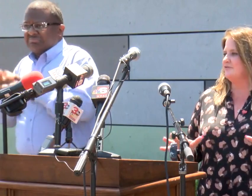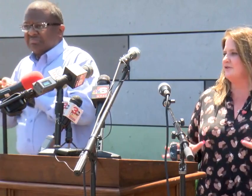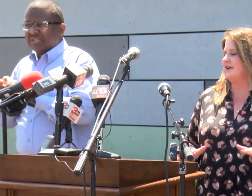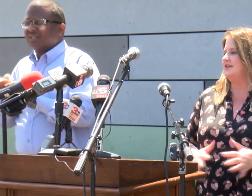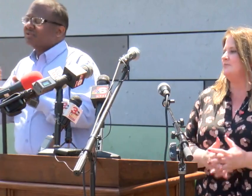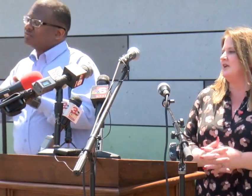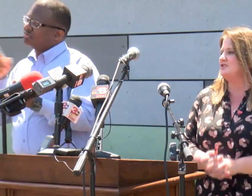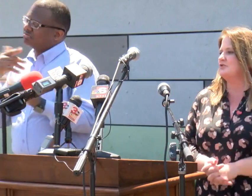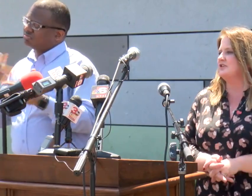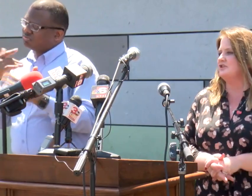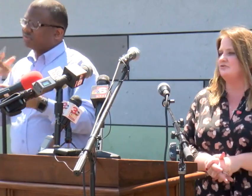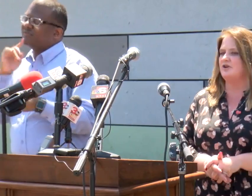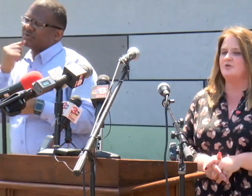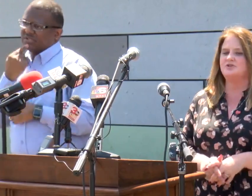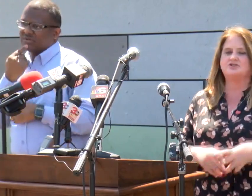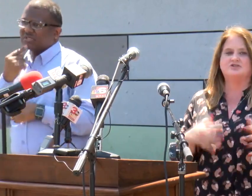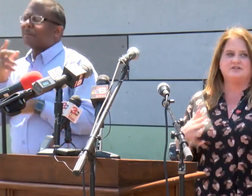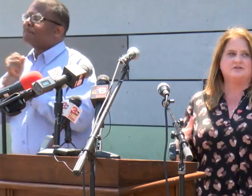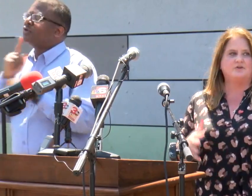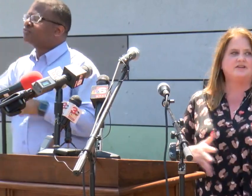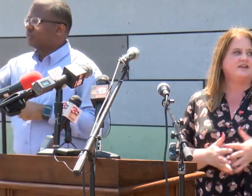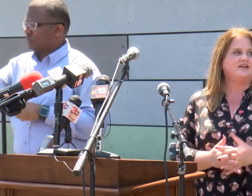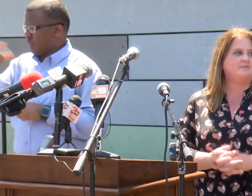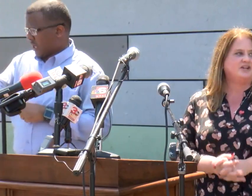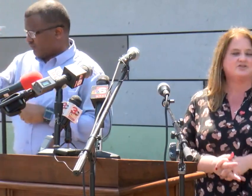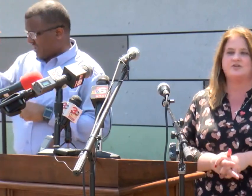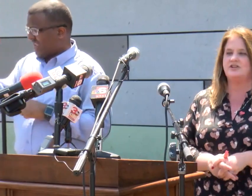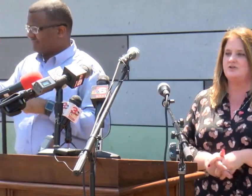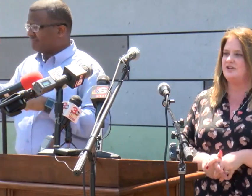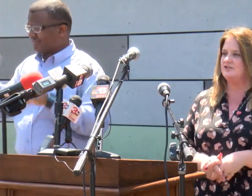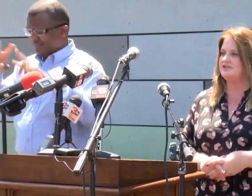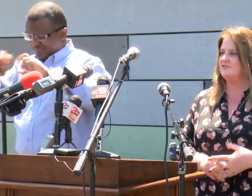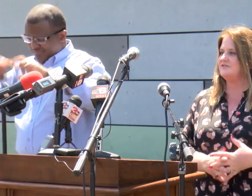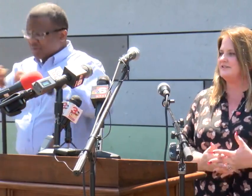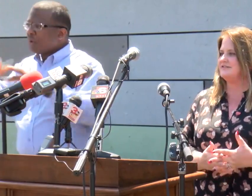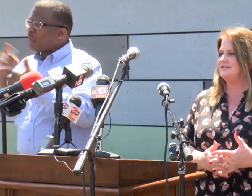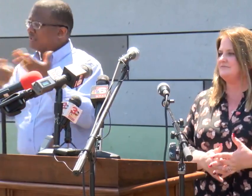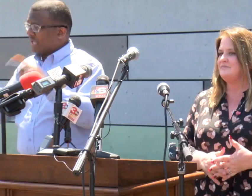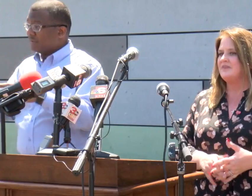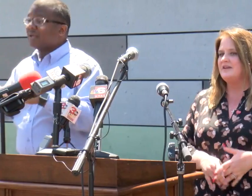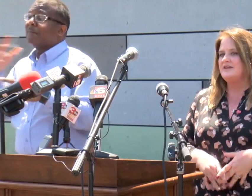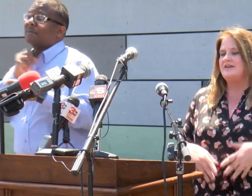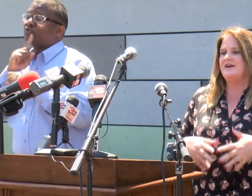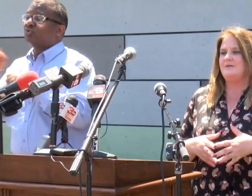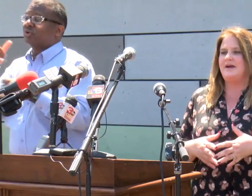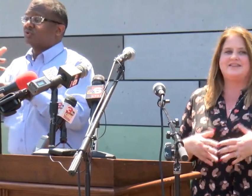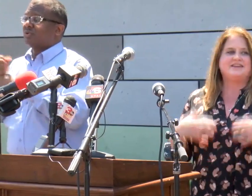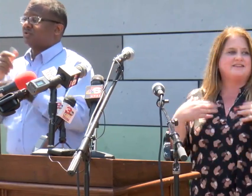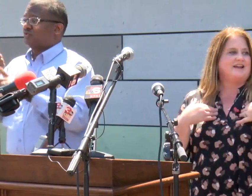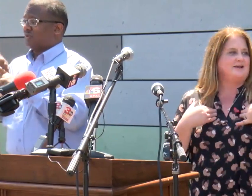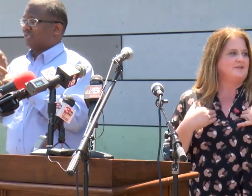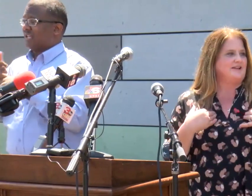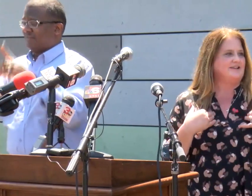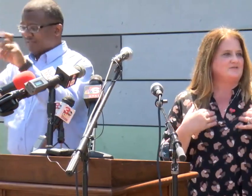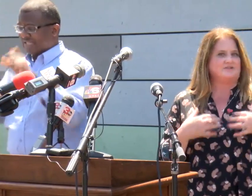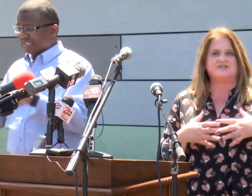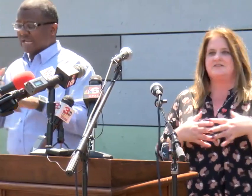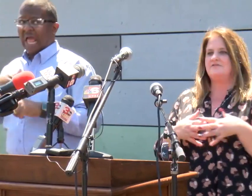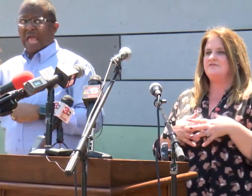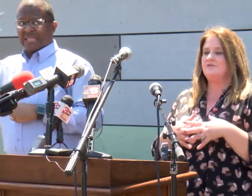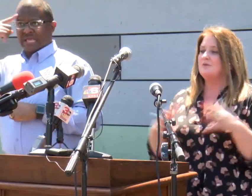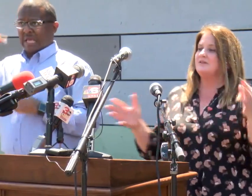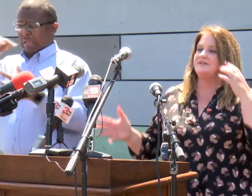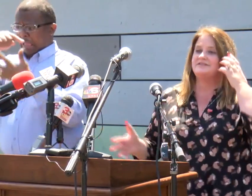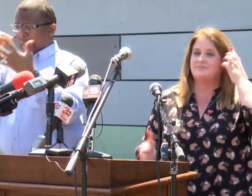don't take your health for granted. Make sure that you know what you're dealing with, and make sure that you get yourself tested. I think that I'm the last one